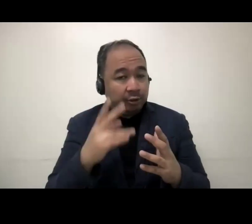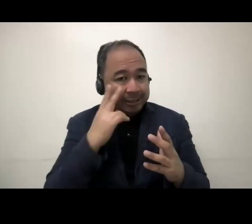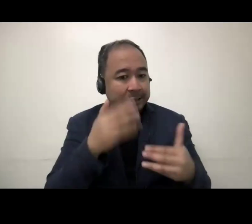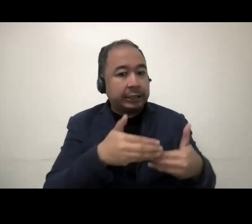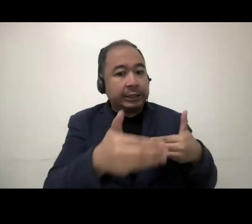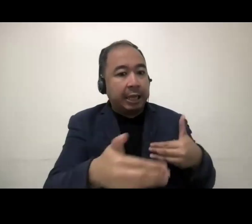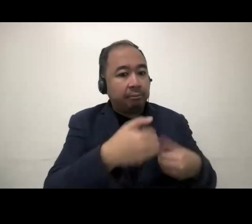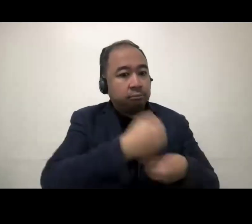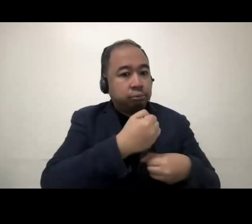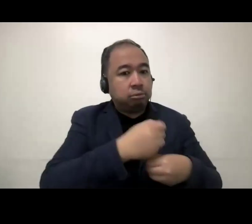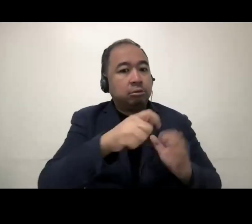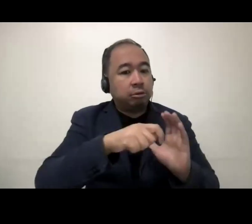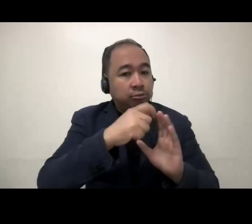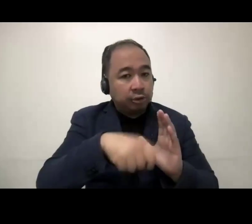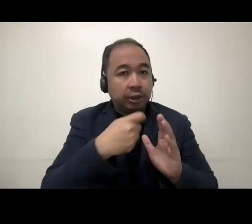things dragging on.